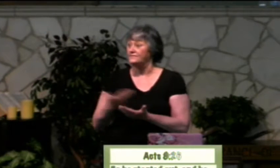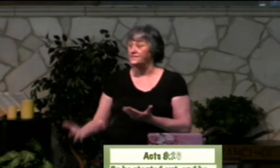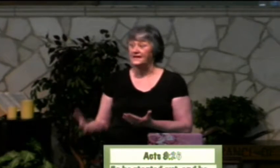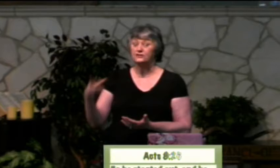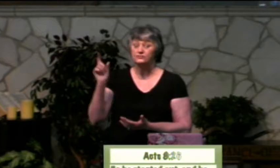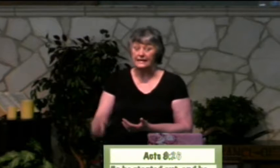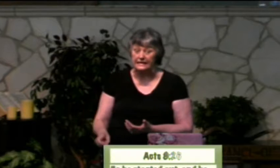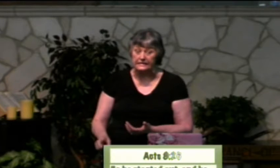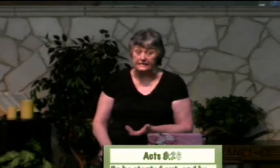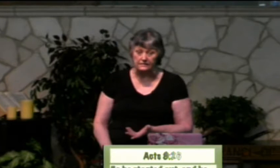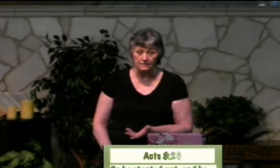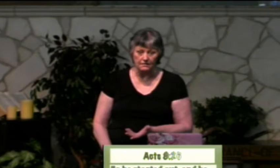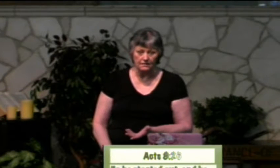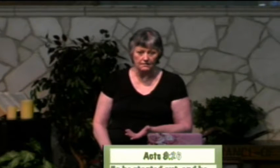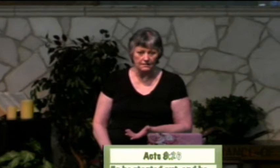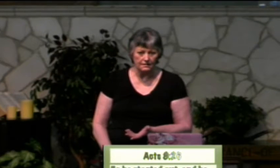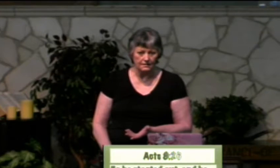everything you need